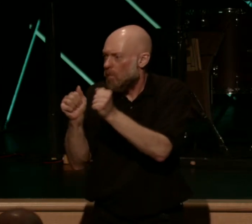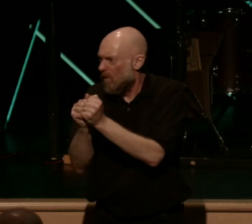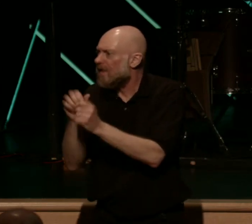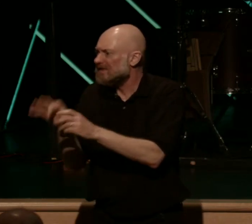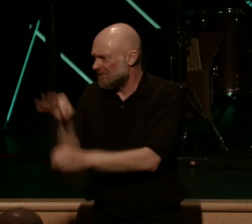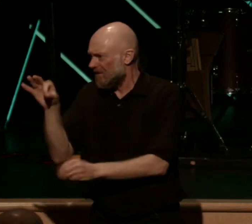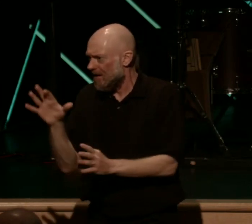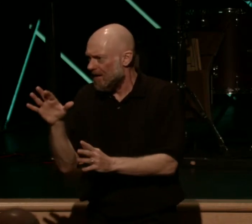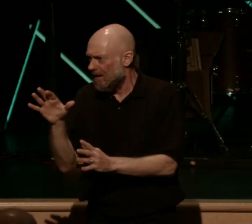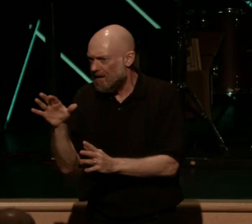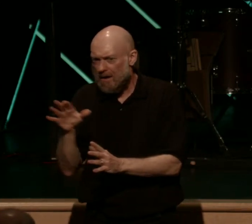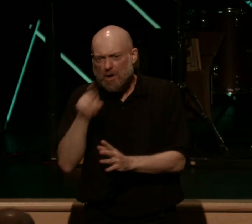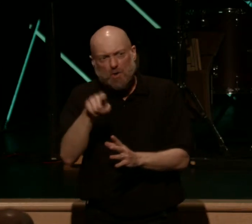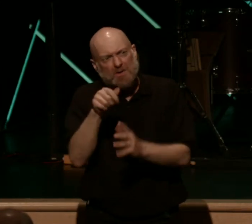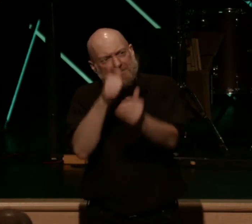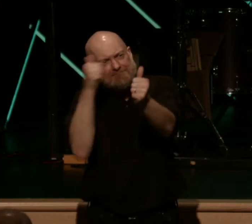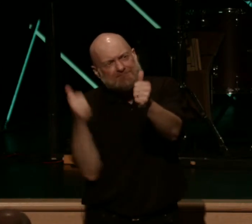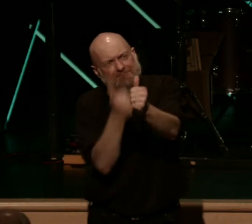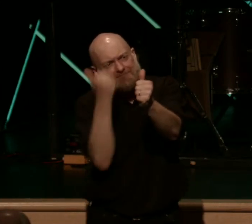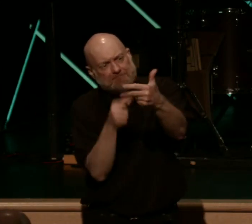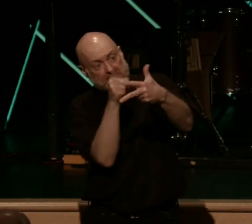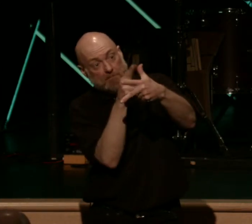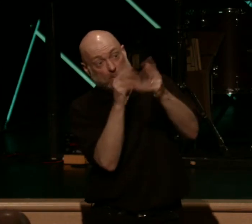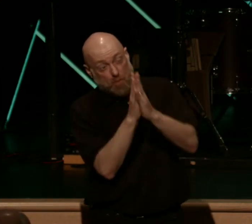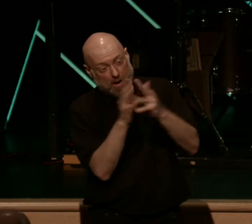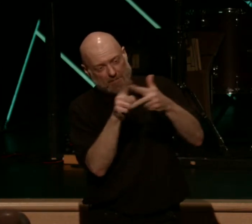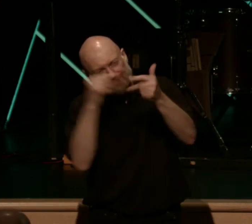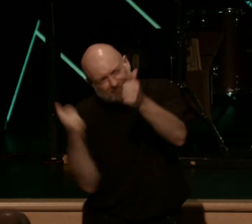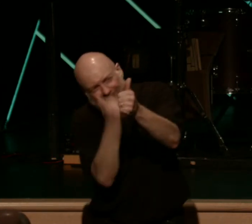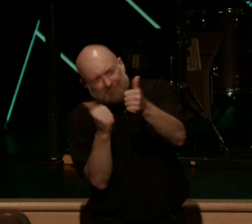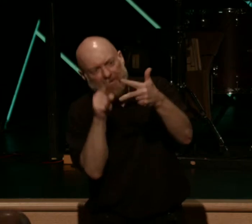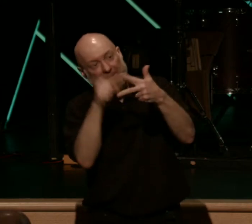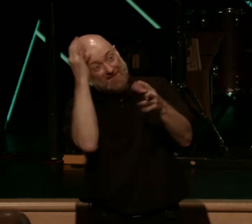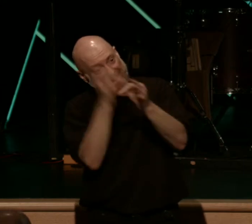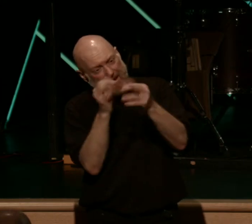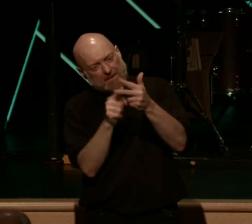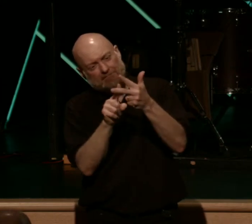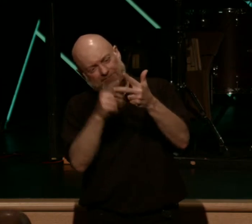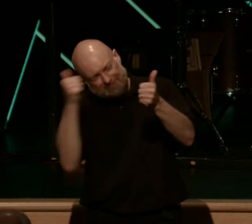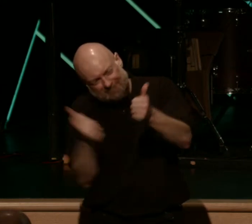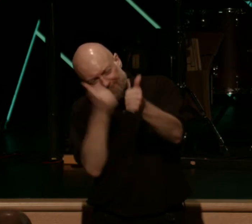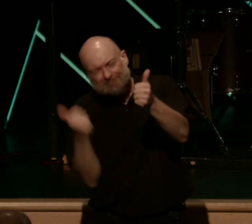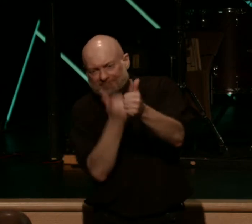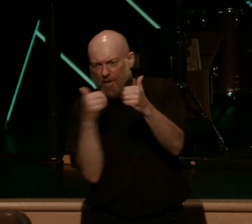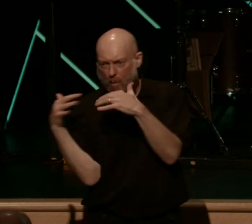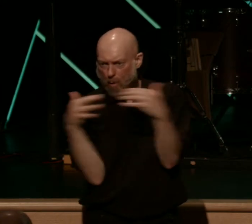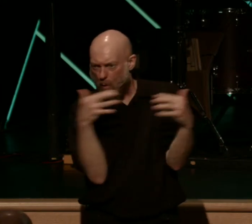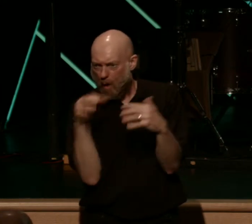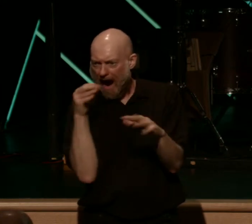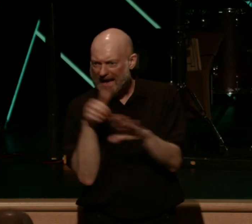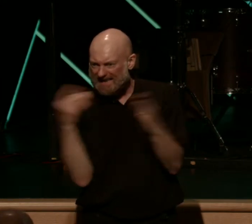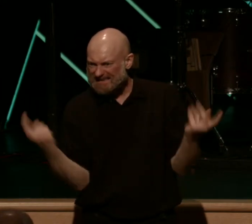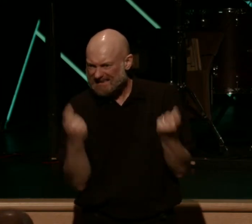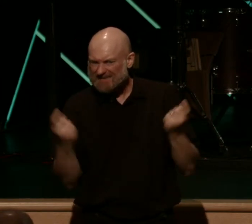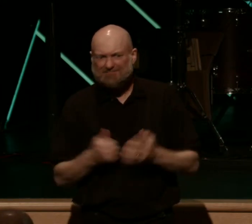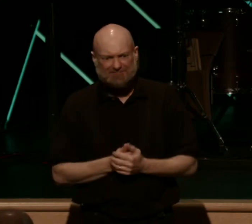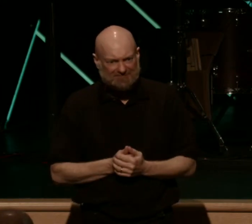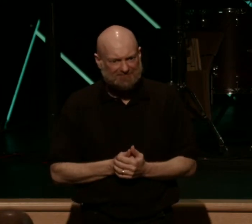Spirit, by pursuing a lifestyle of prayer, a lifestyle of faith, and a lifestyle of war.